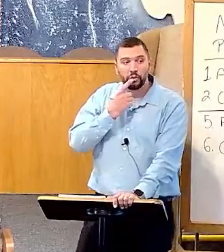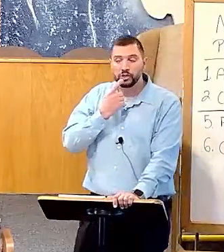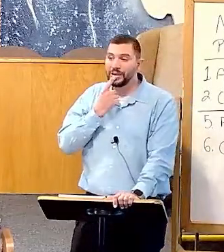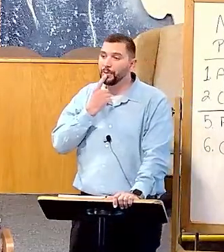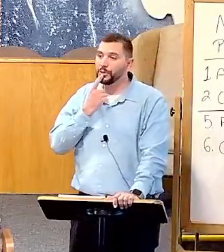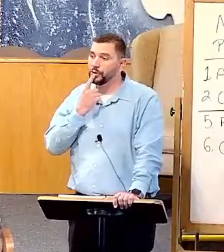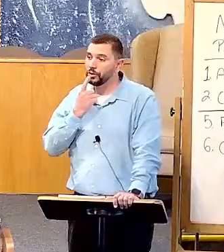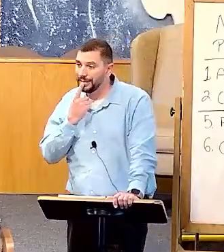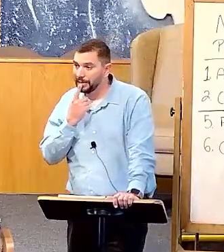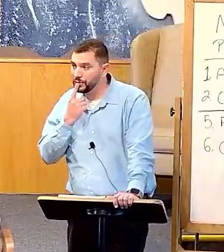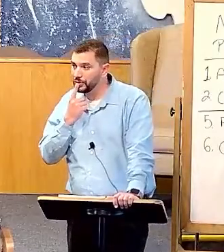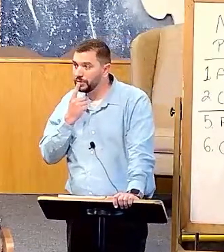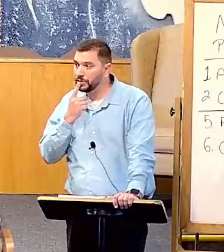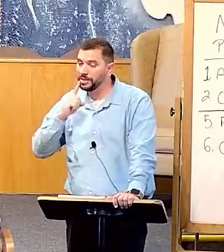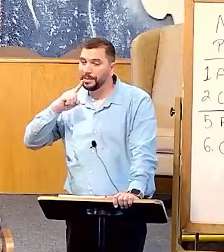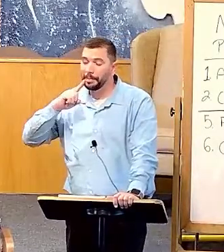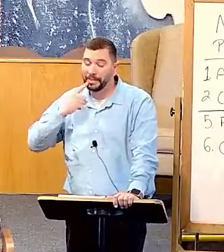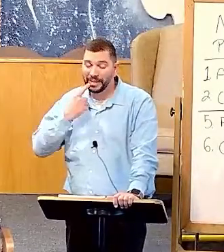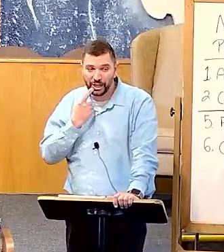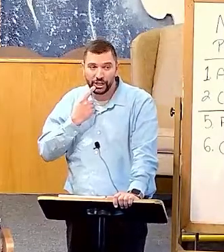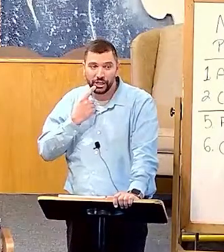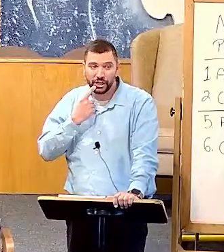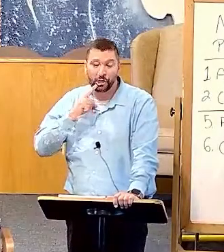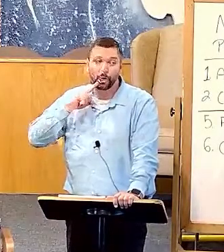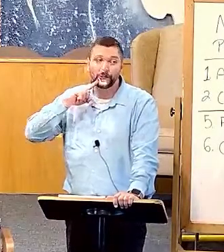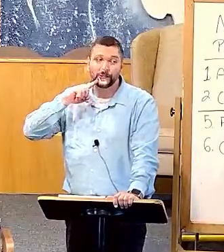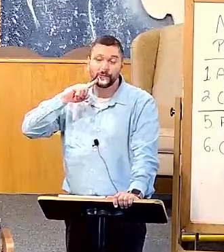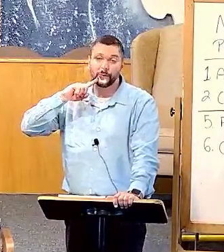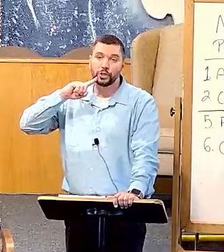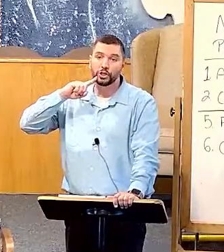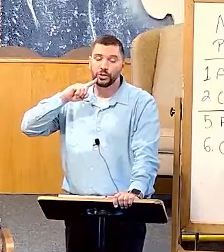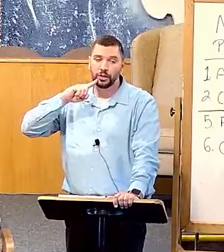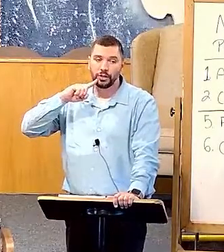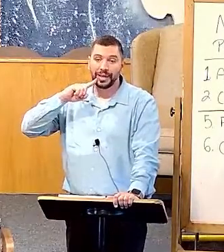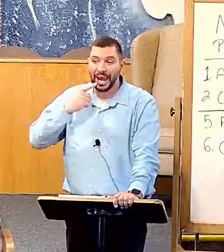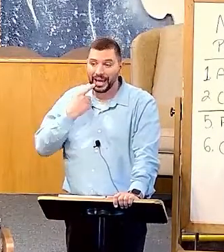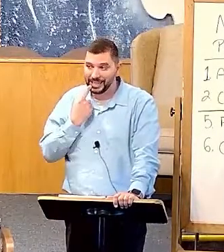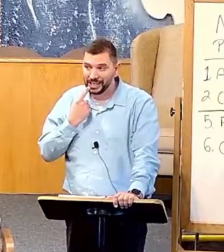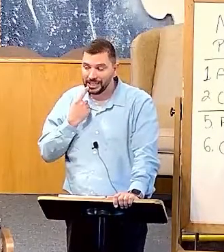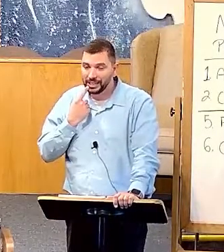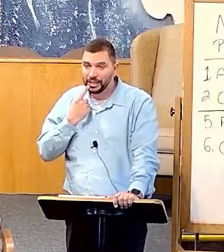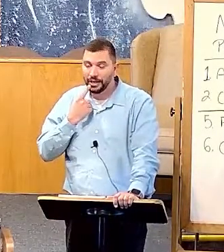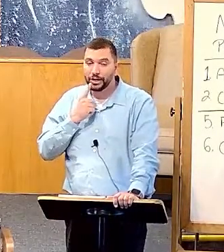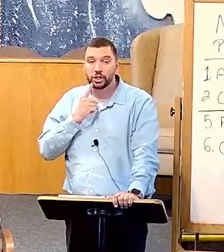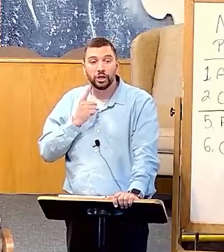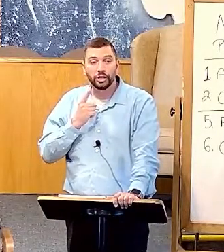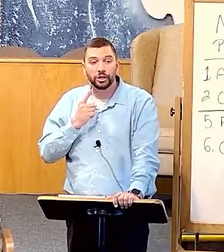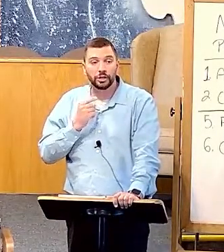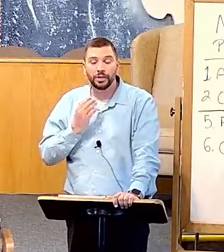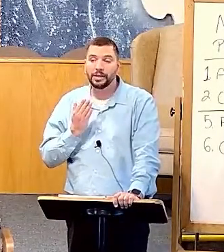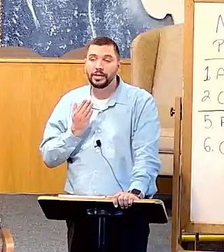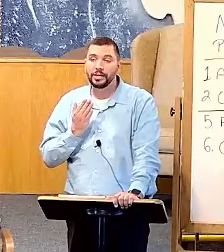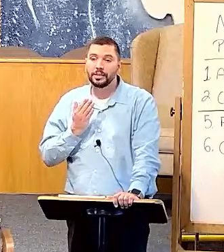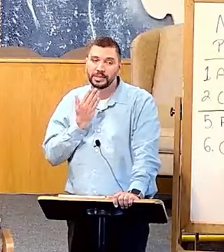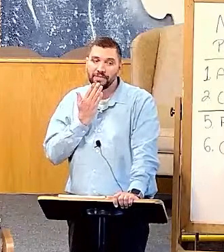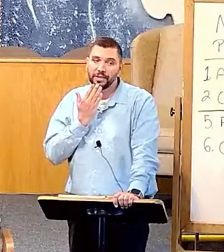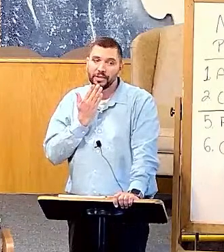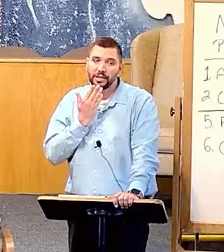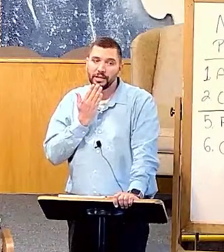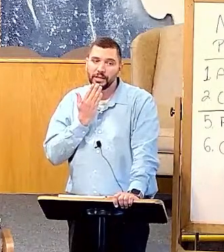with your lips, bitter or candy. Sugar specifically is